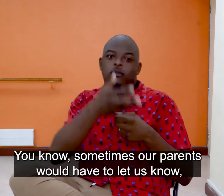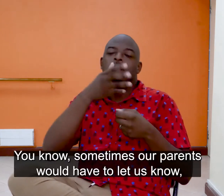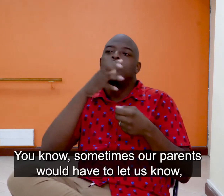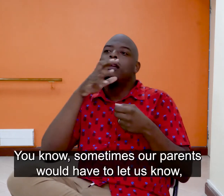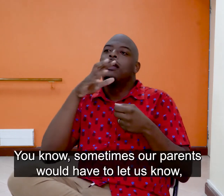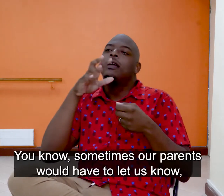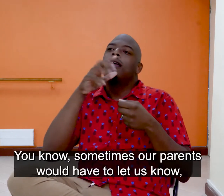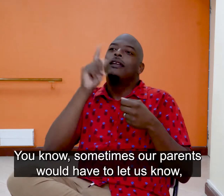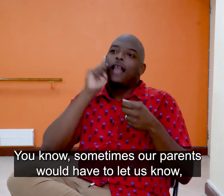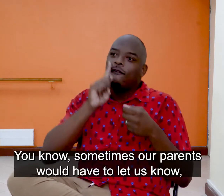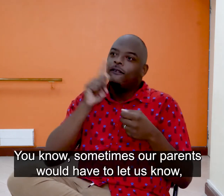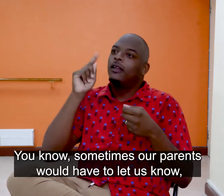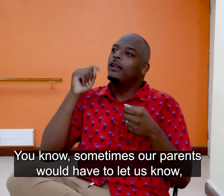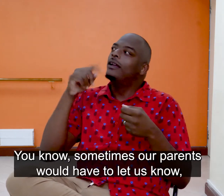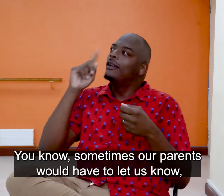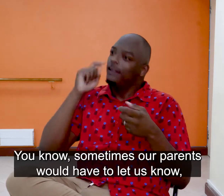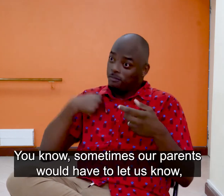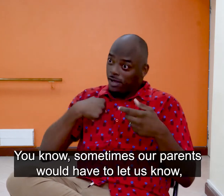sometimes our parents would have to let us know,